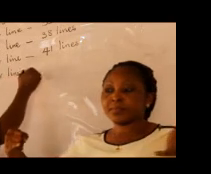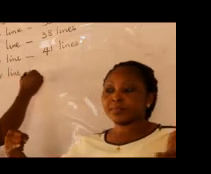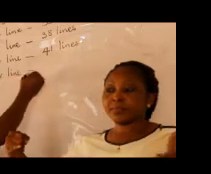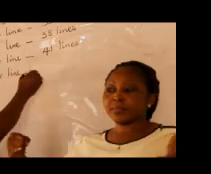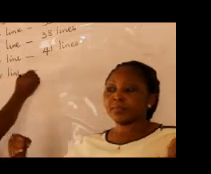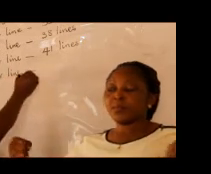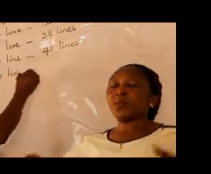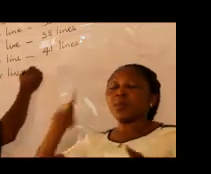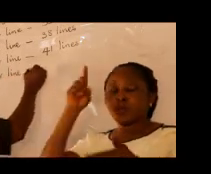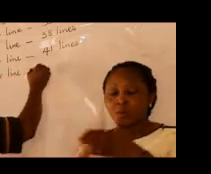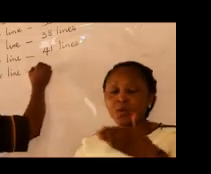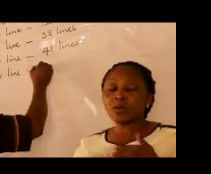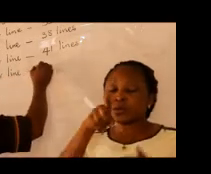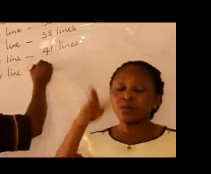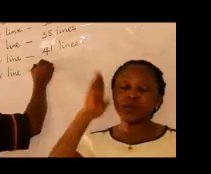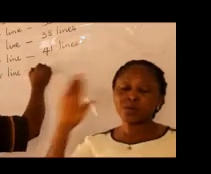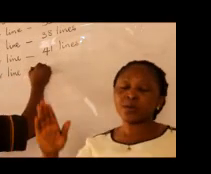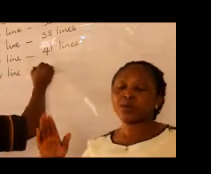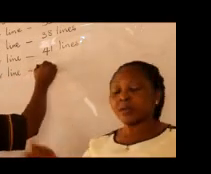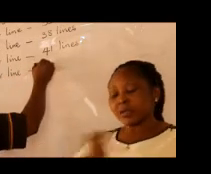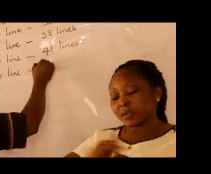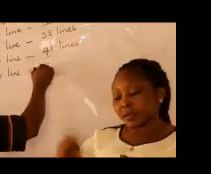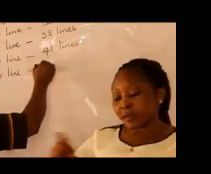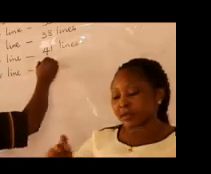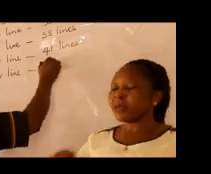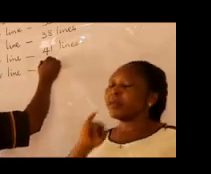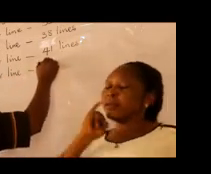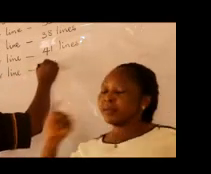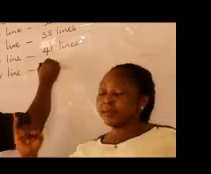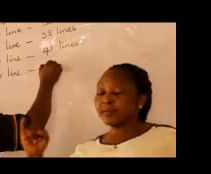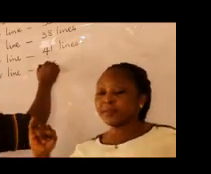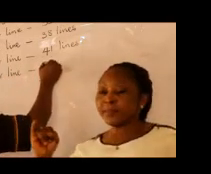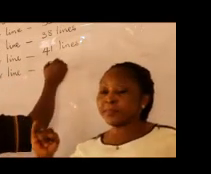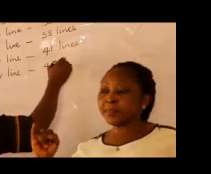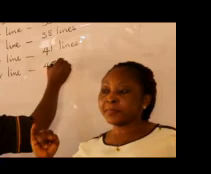so what you will have to write is